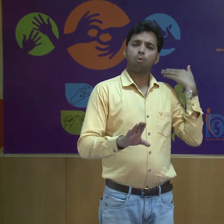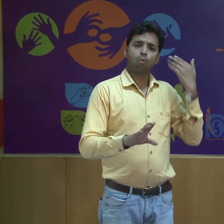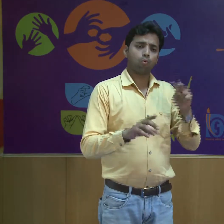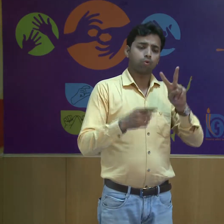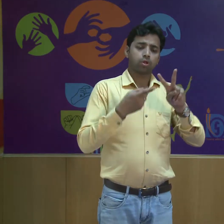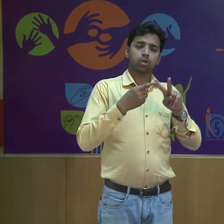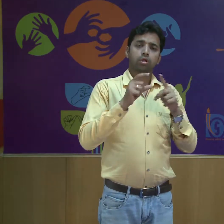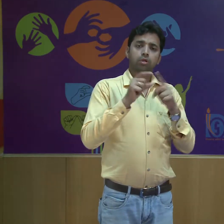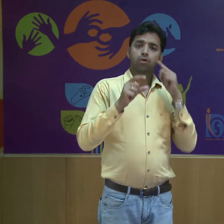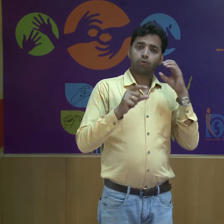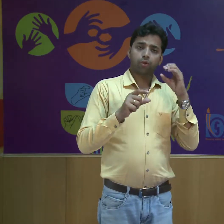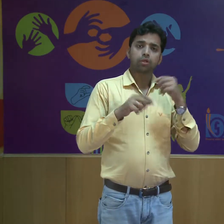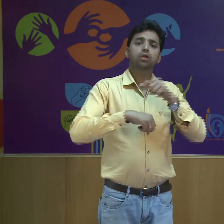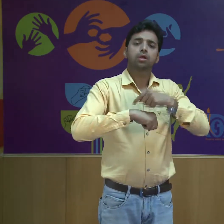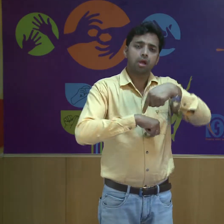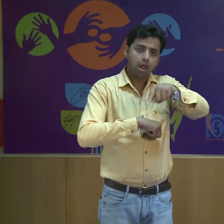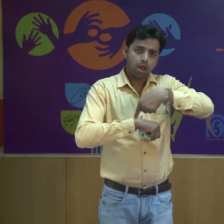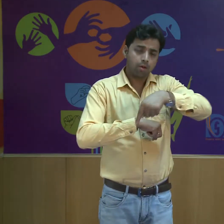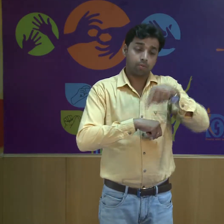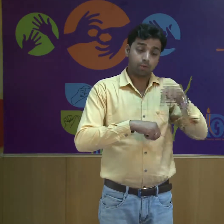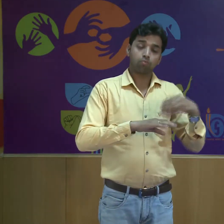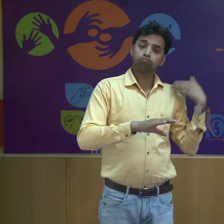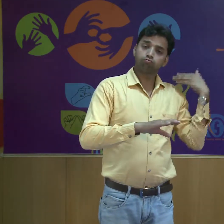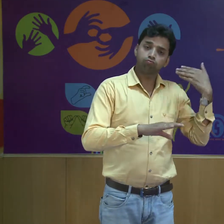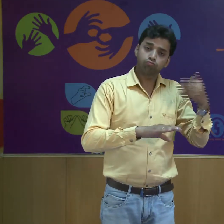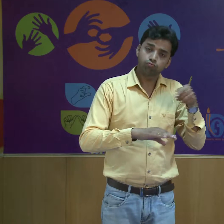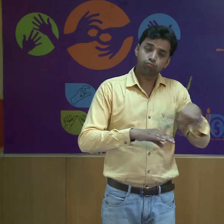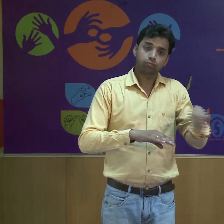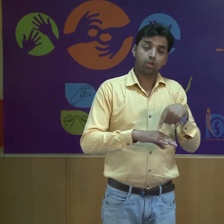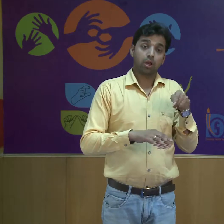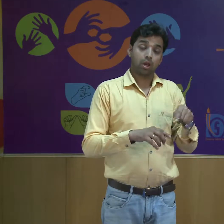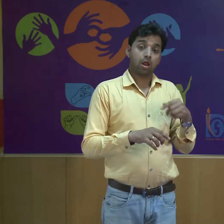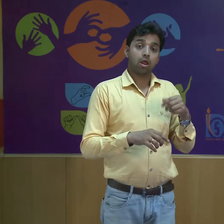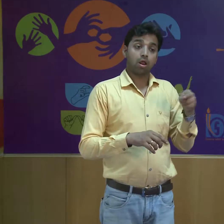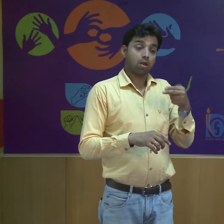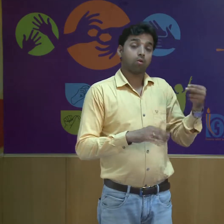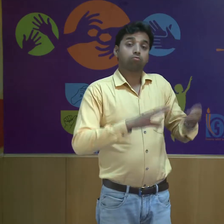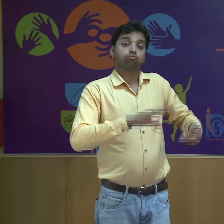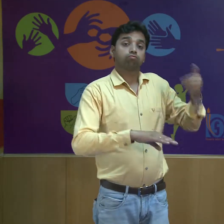In those days, the head of the tribe was called as the Raja or King.